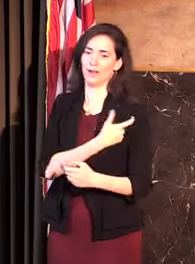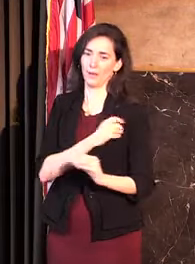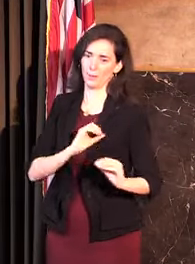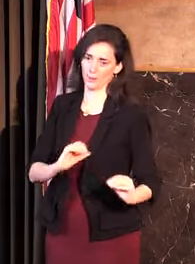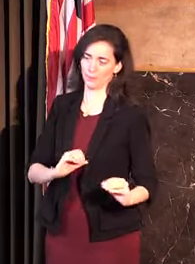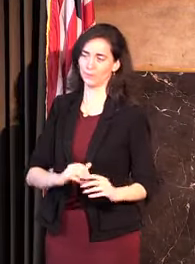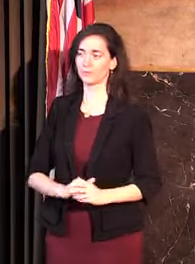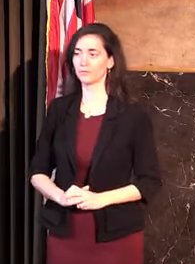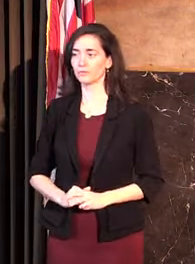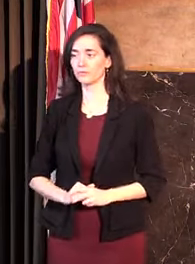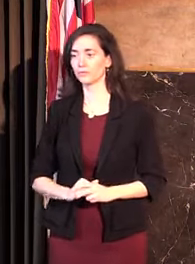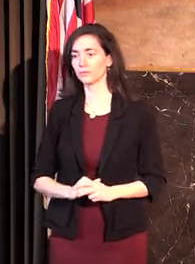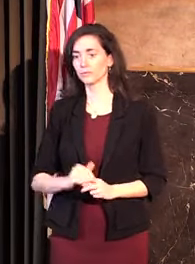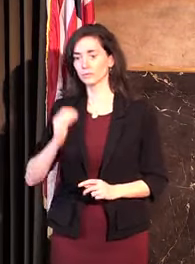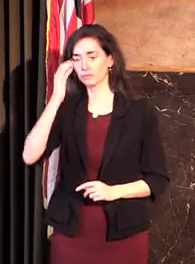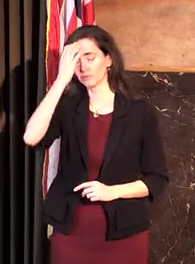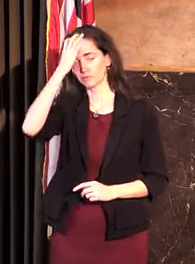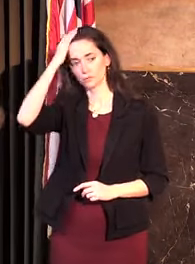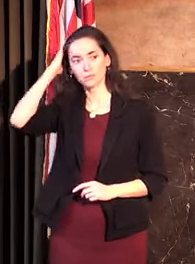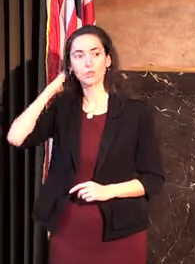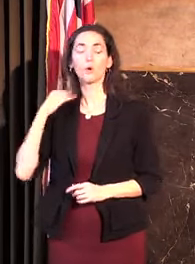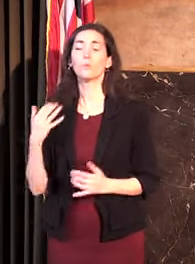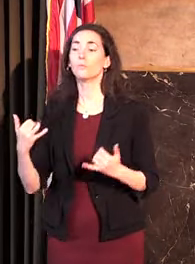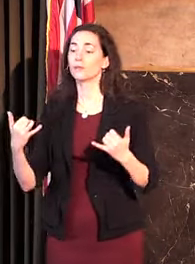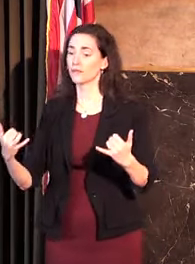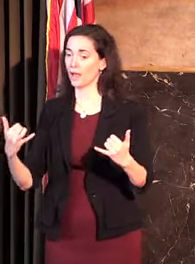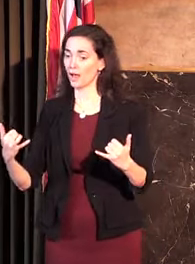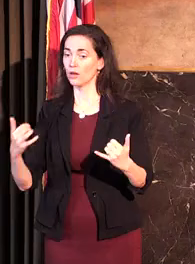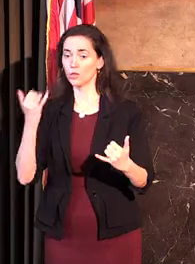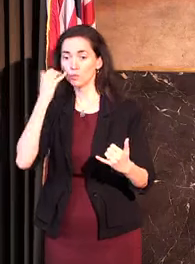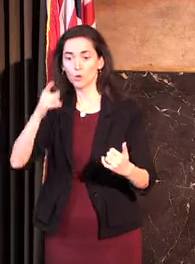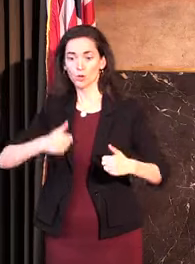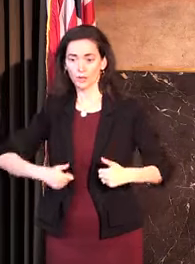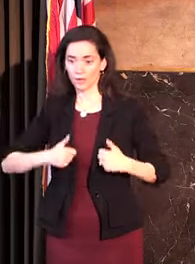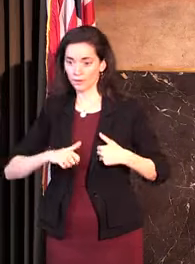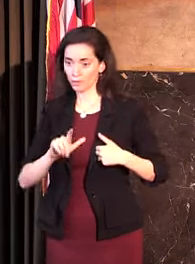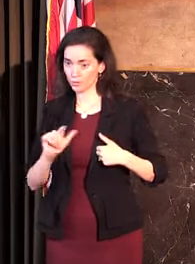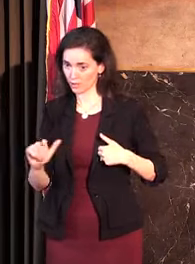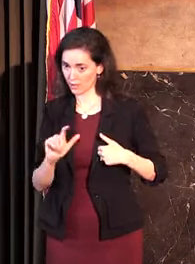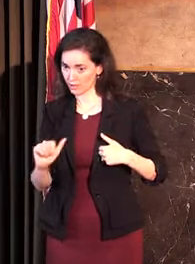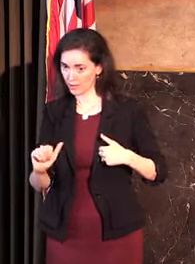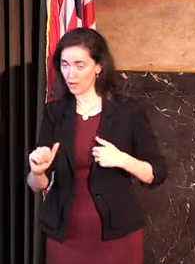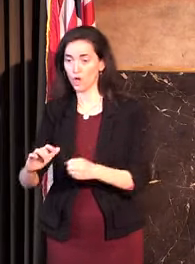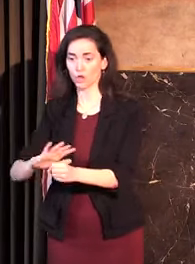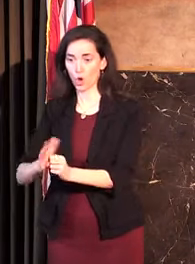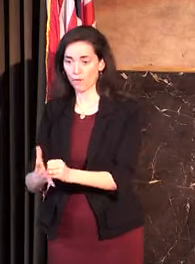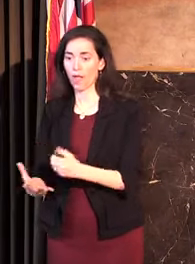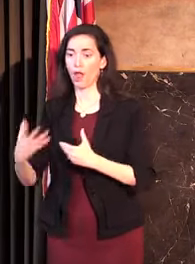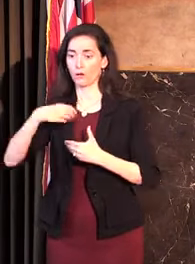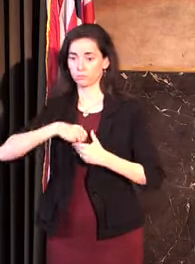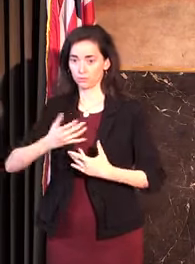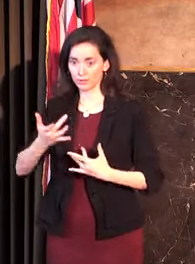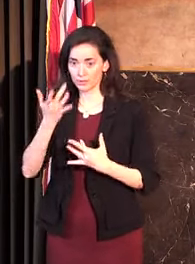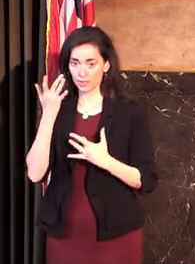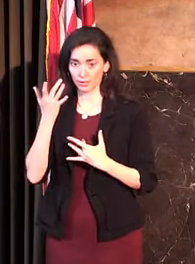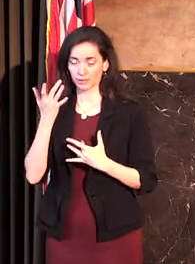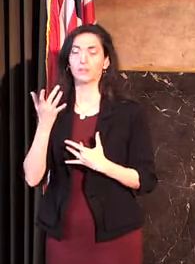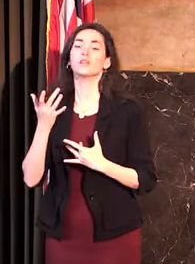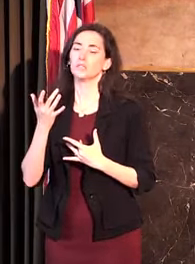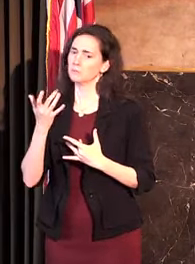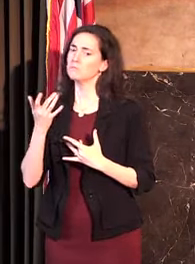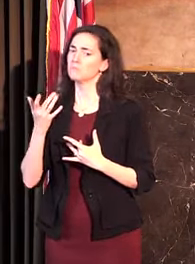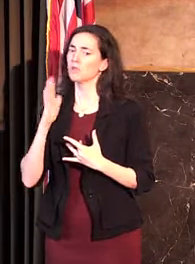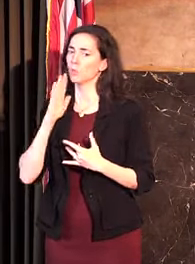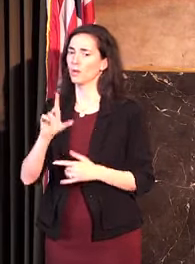So if you contract COVID in Louisiana right now, you're almost certainly going to have the Delta variant. And I don't really know